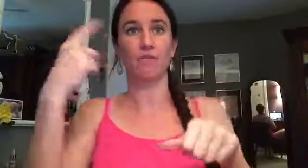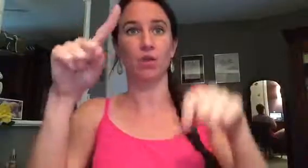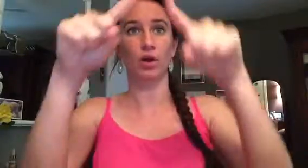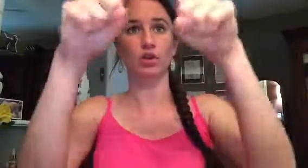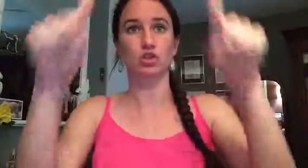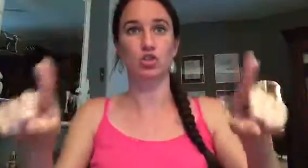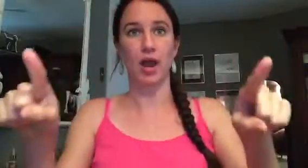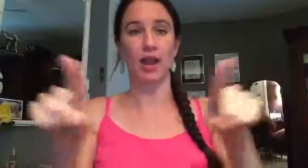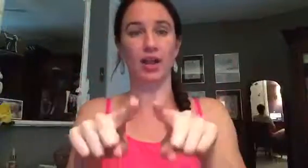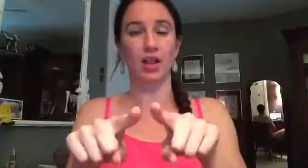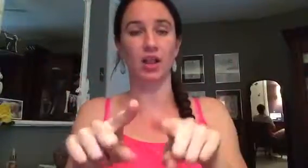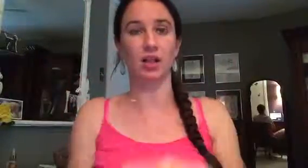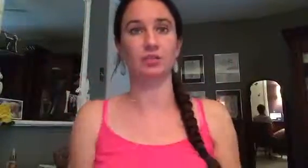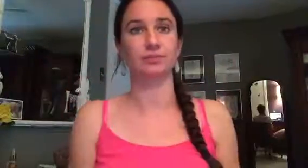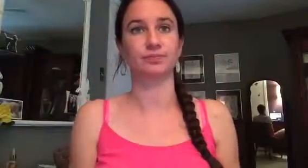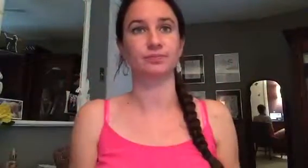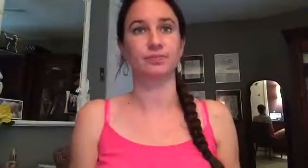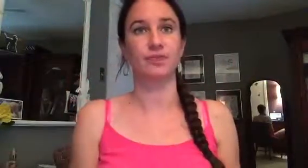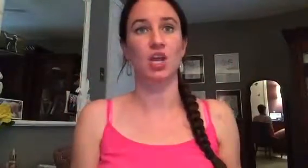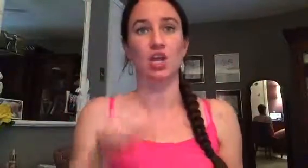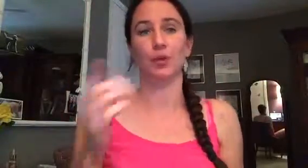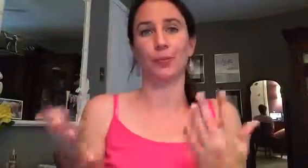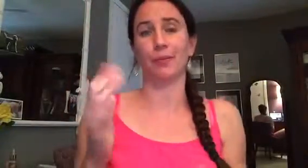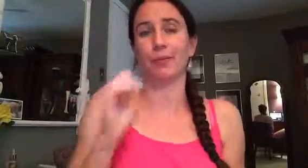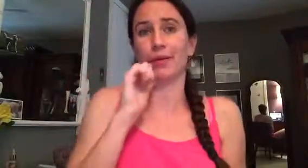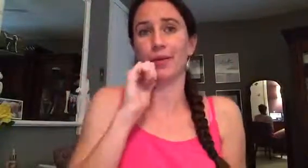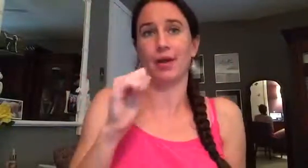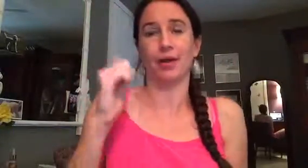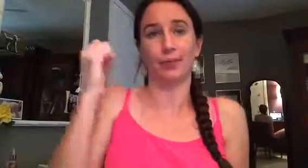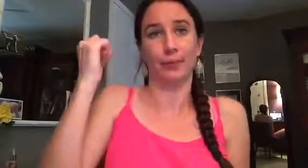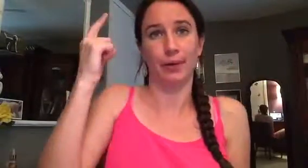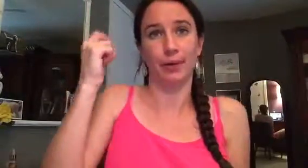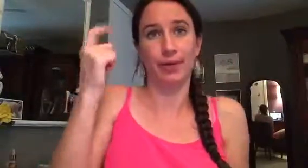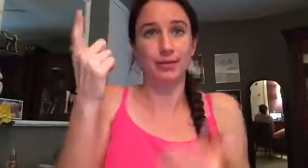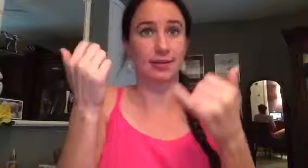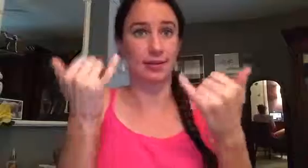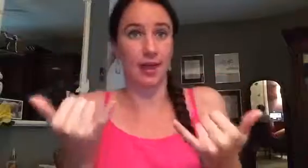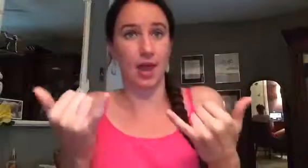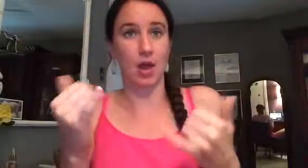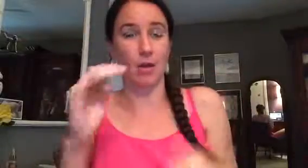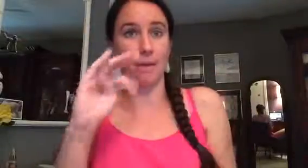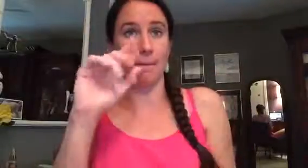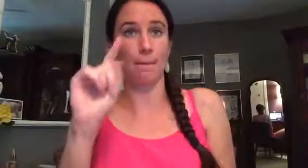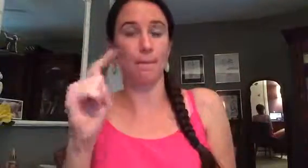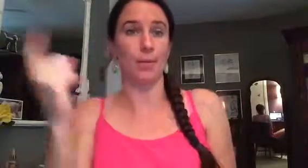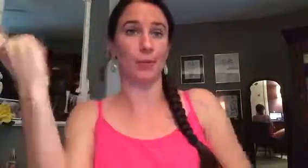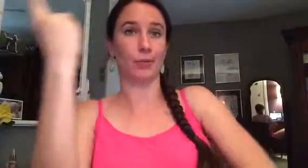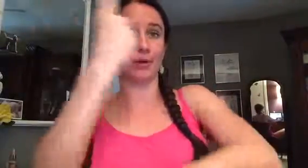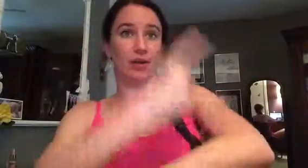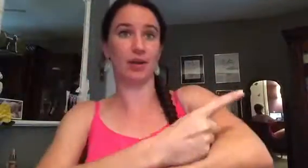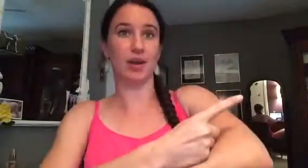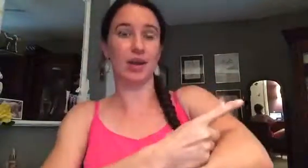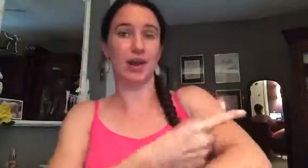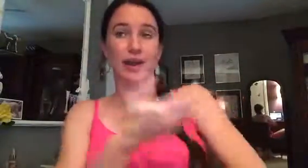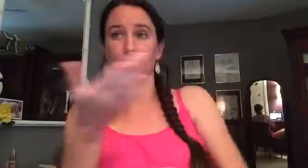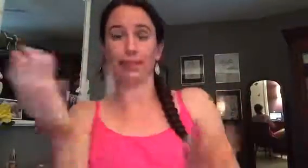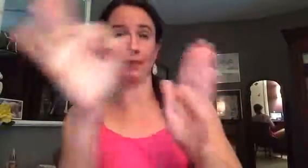You might not realize it now, but one day these formulas will be